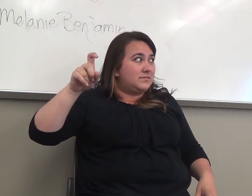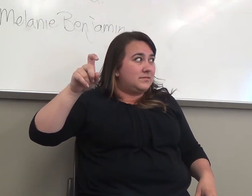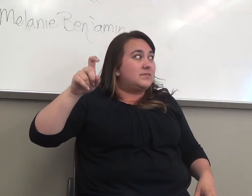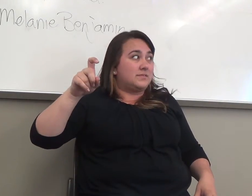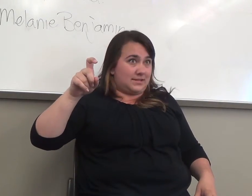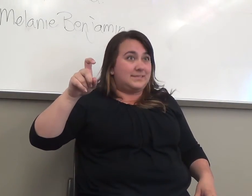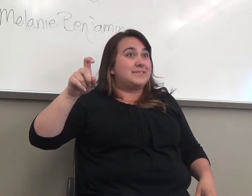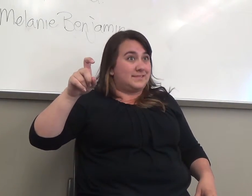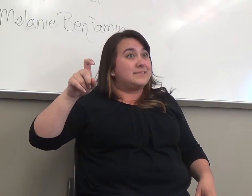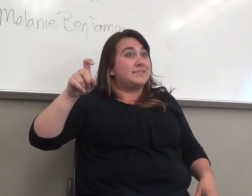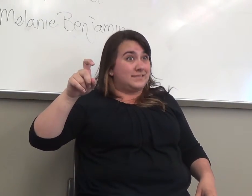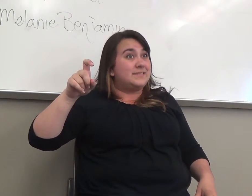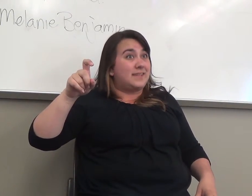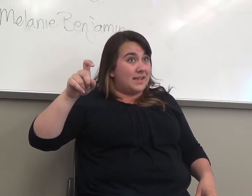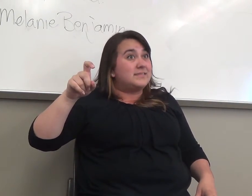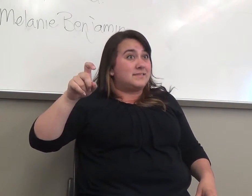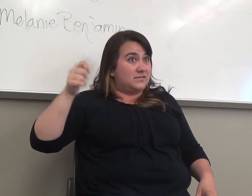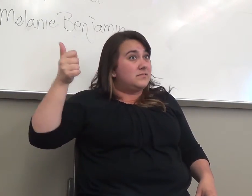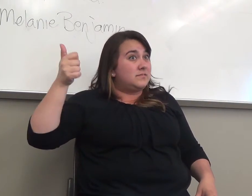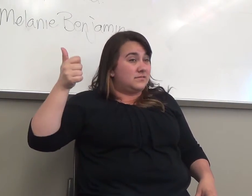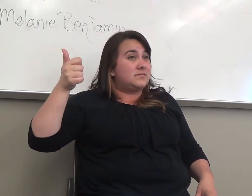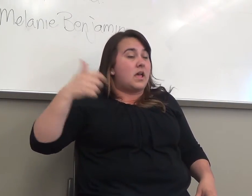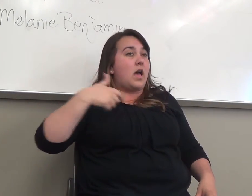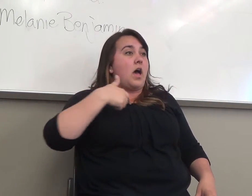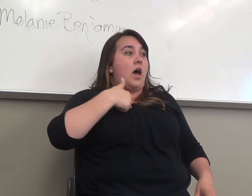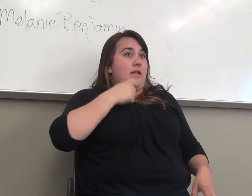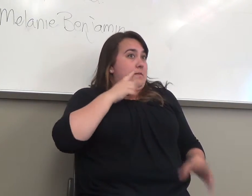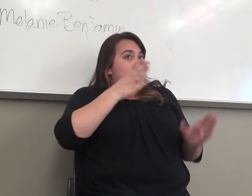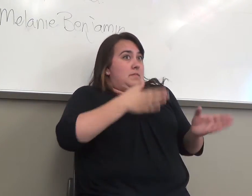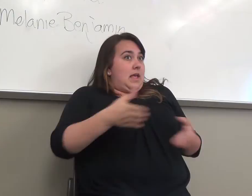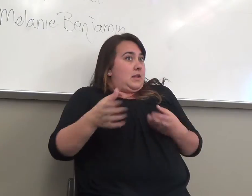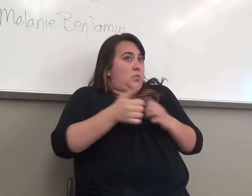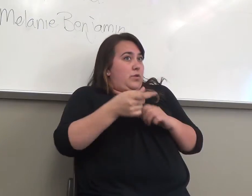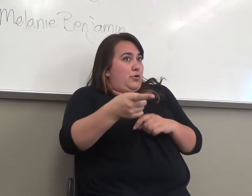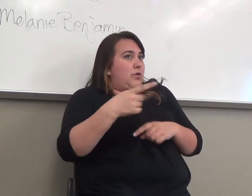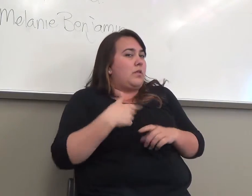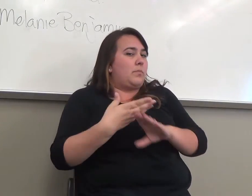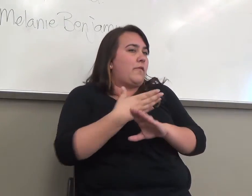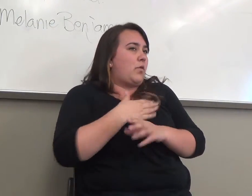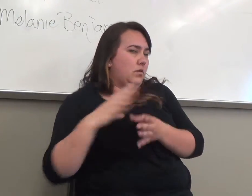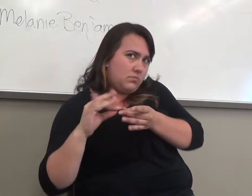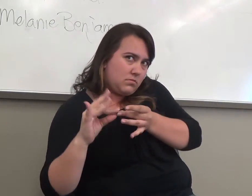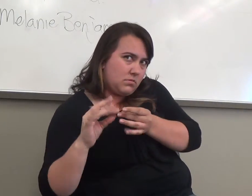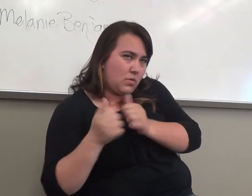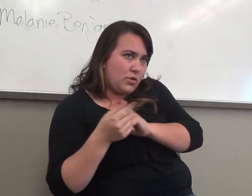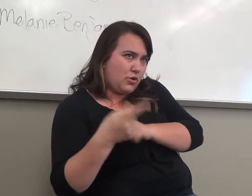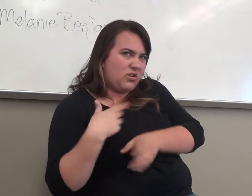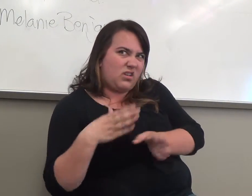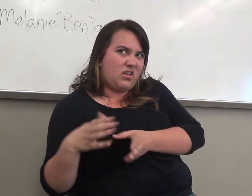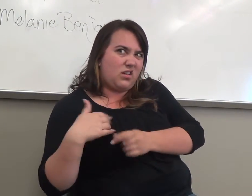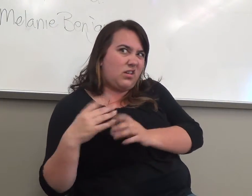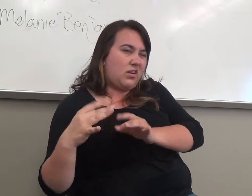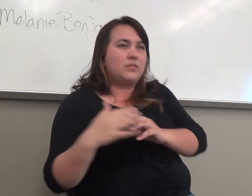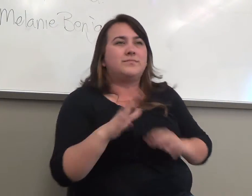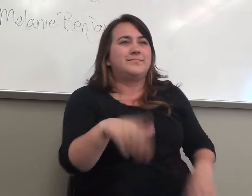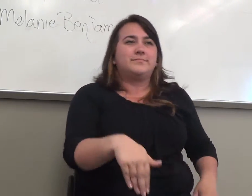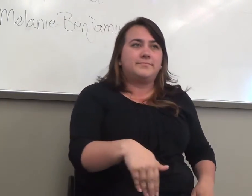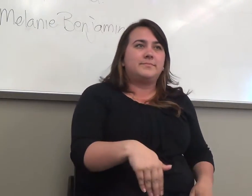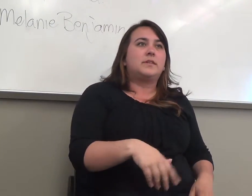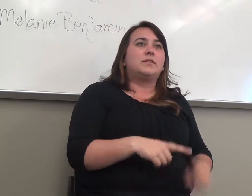Yeah. So this is, I didn't plan this with Sandra. I didn't say, Sandra, do this paper so we can look at it, going right along with what